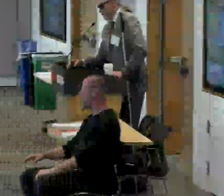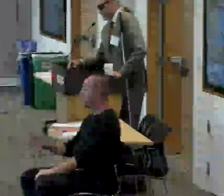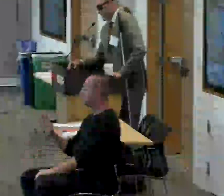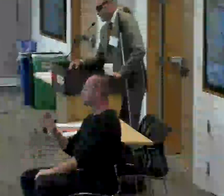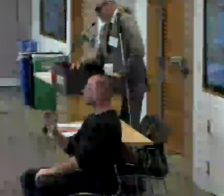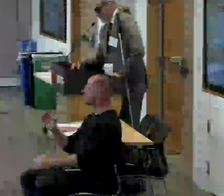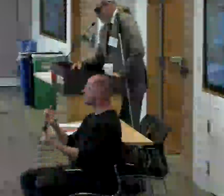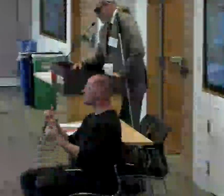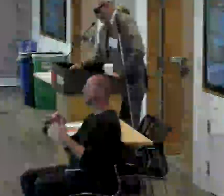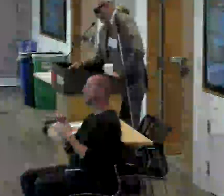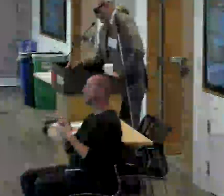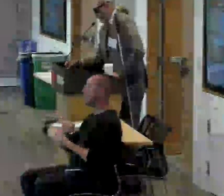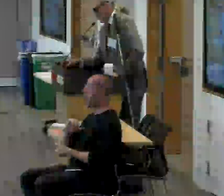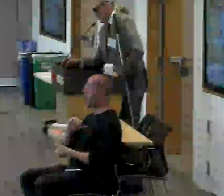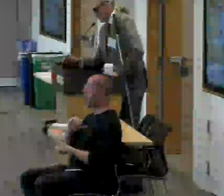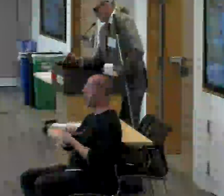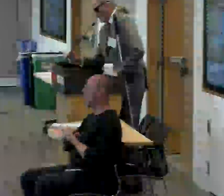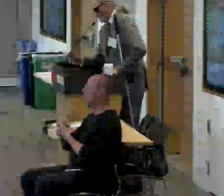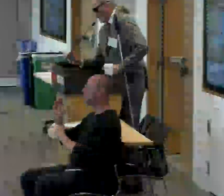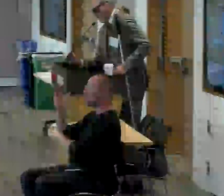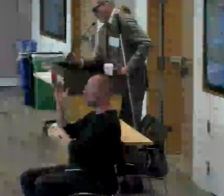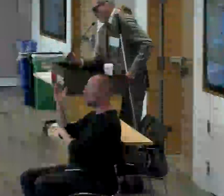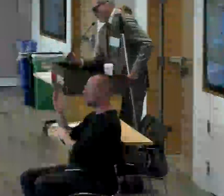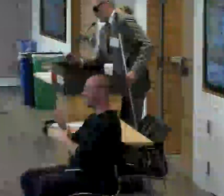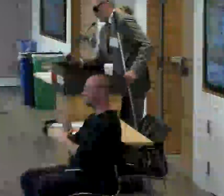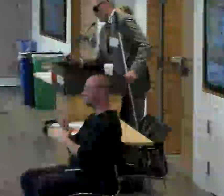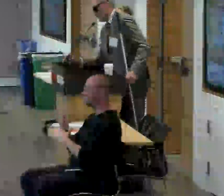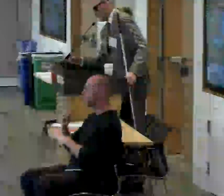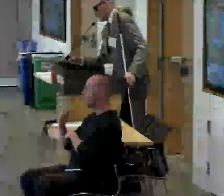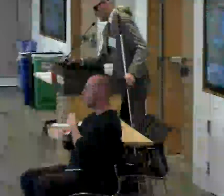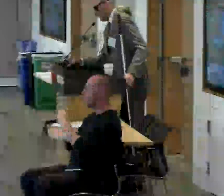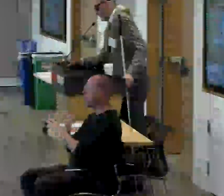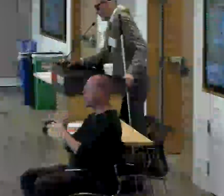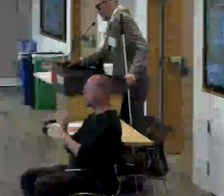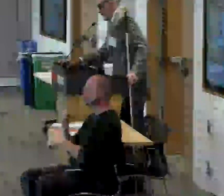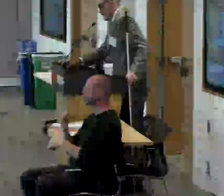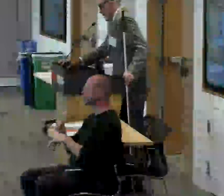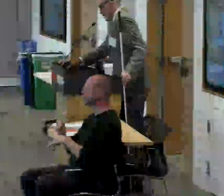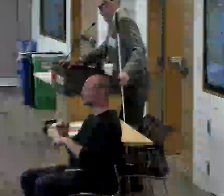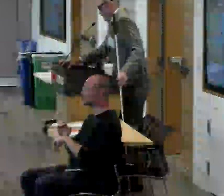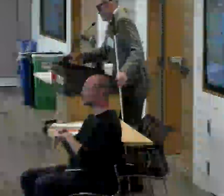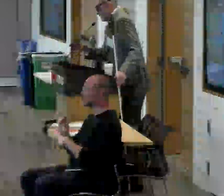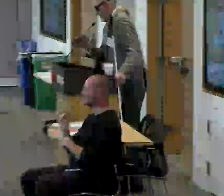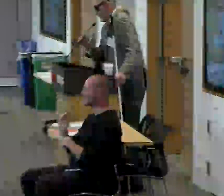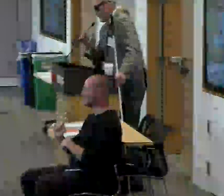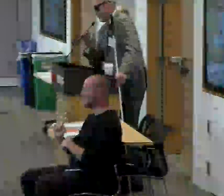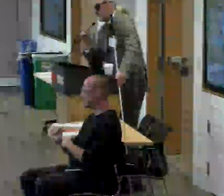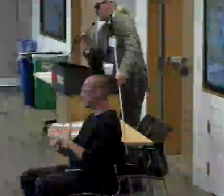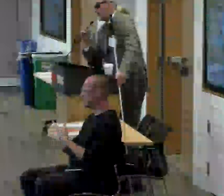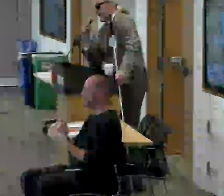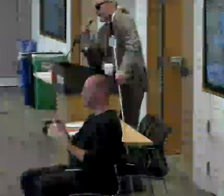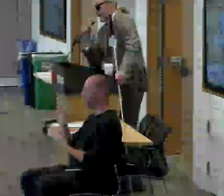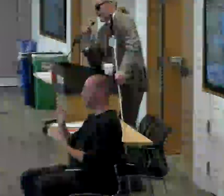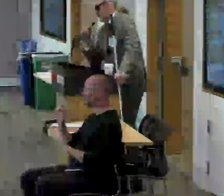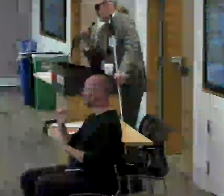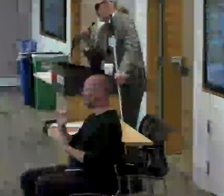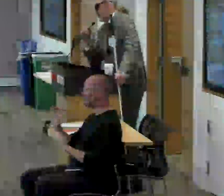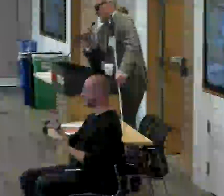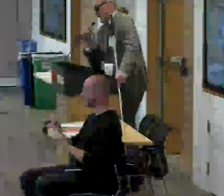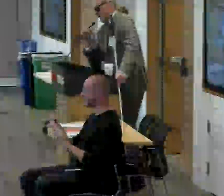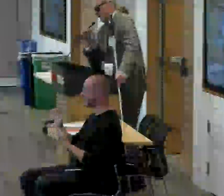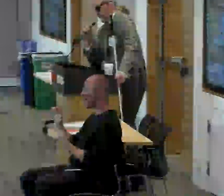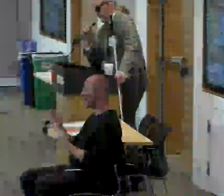a joint presentation between the World Institute on Disability, the Independent Living Resource Center, FDIC,